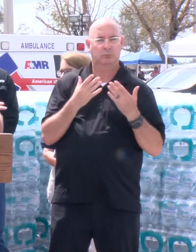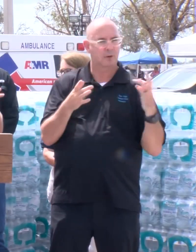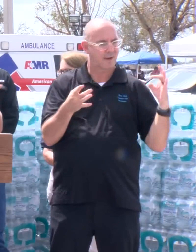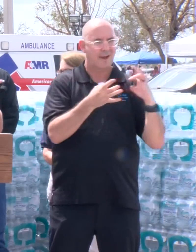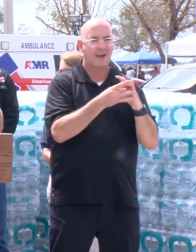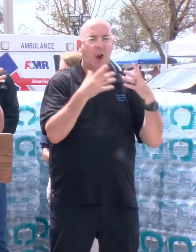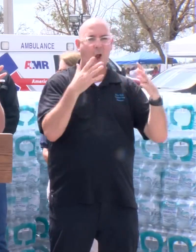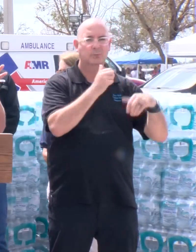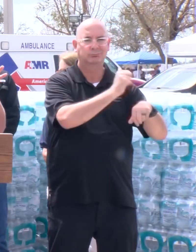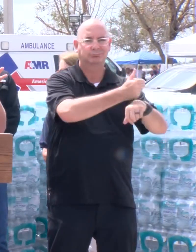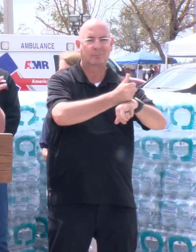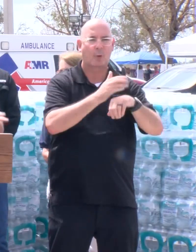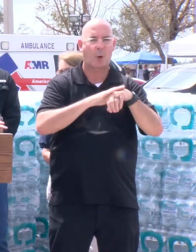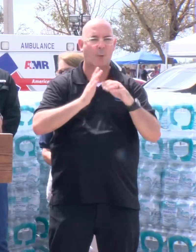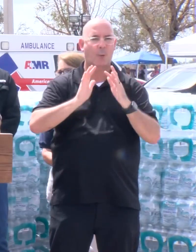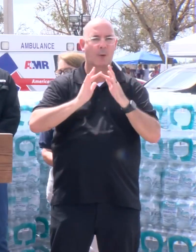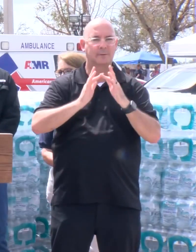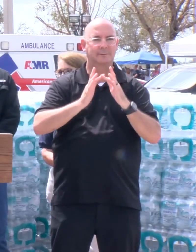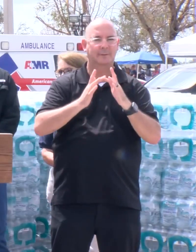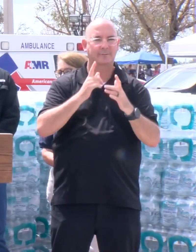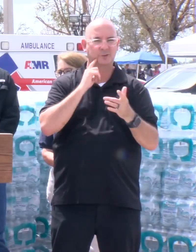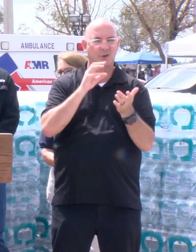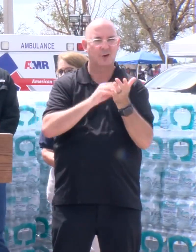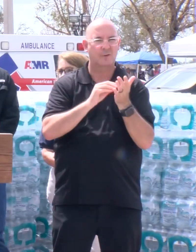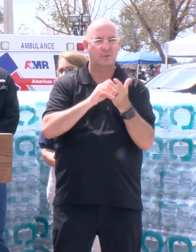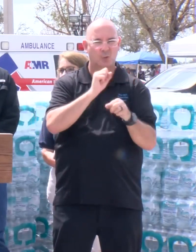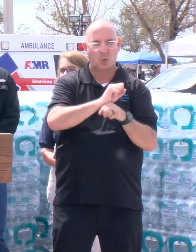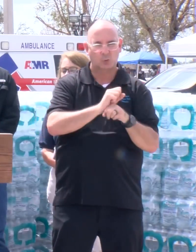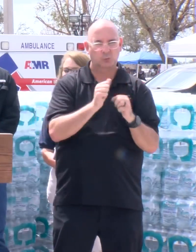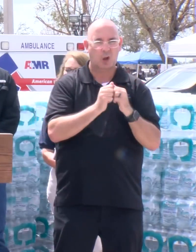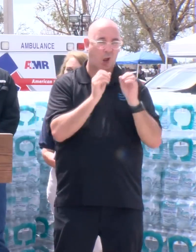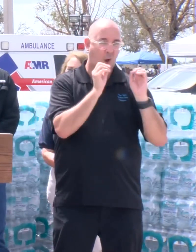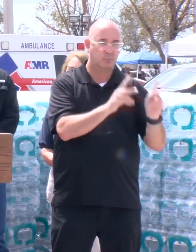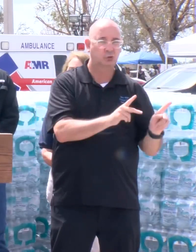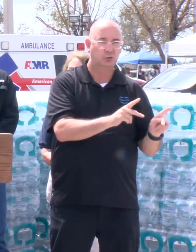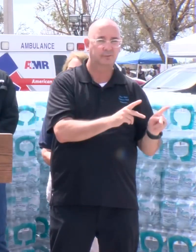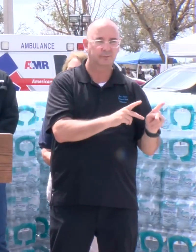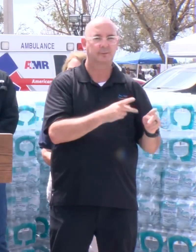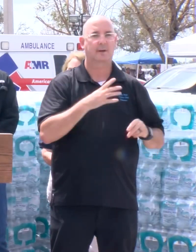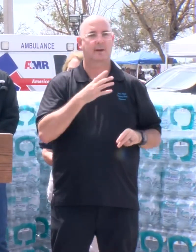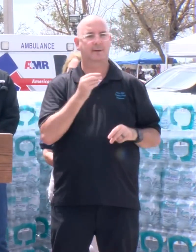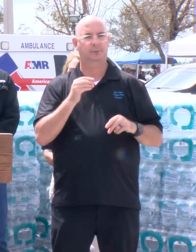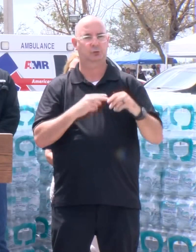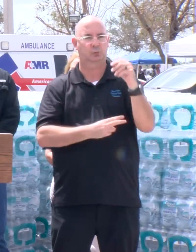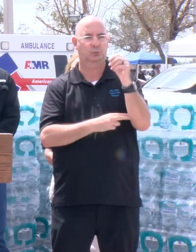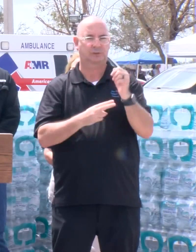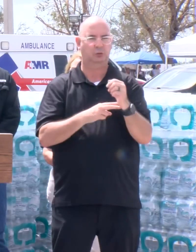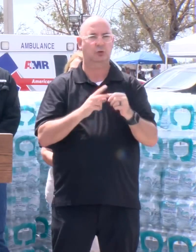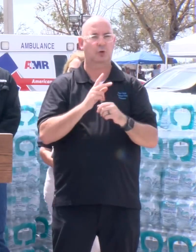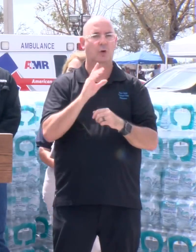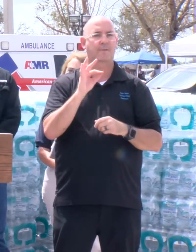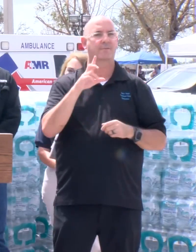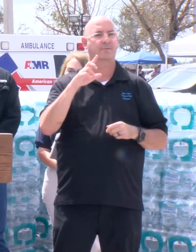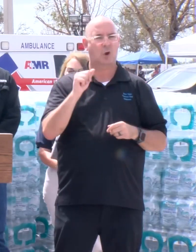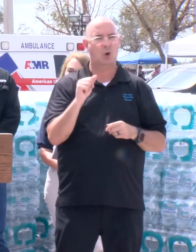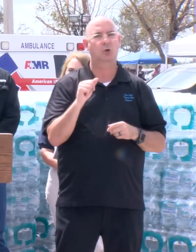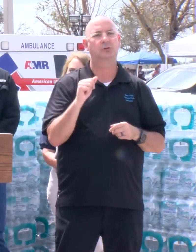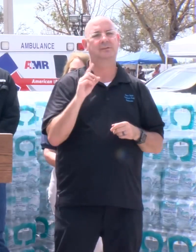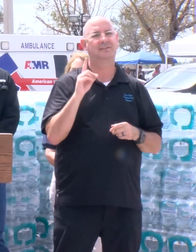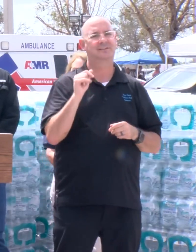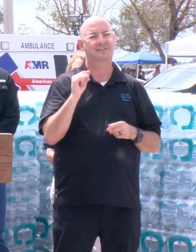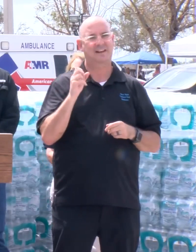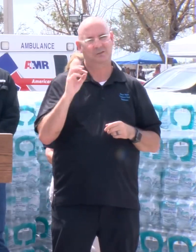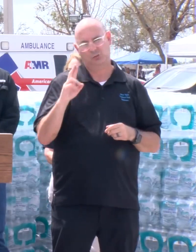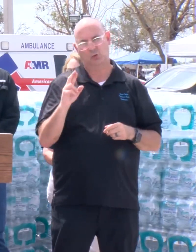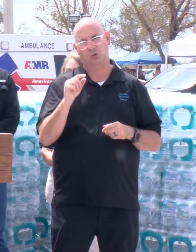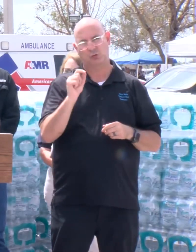disaster and employment assistance, work opportunities, and the bridge loans the governor mentioned at floridadisaster.biz. But the long-term commitment is what's